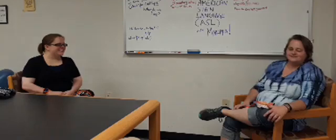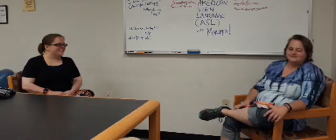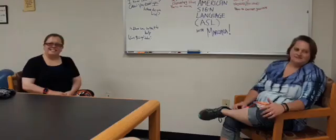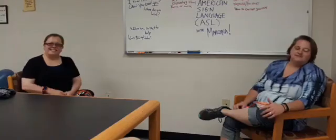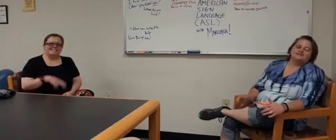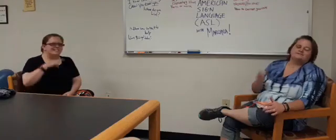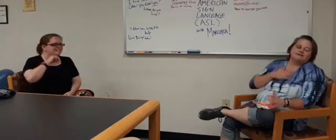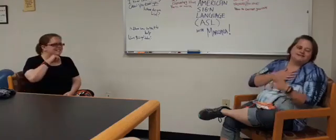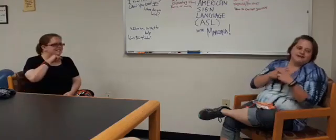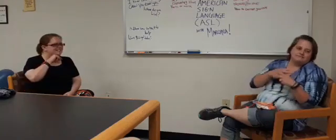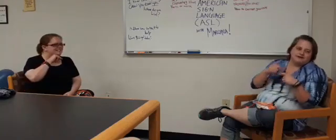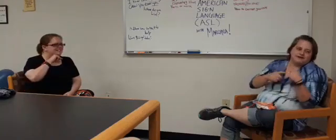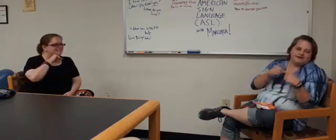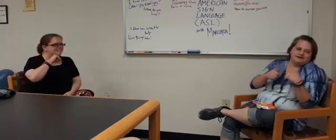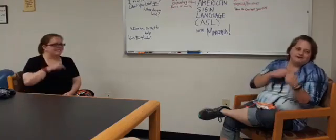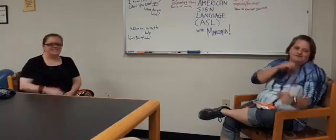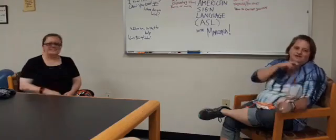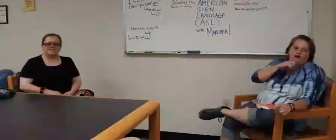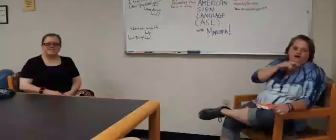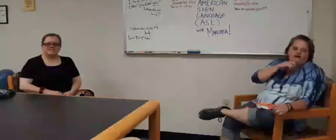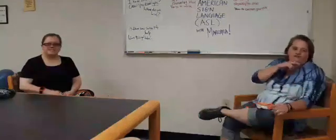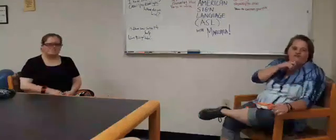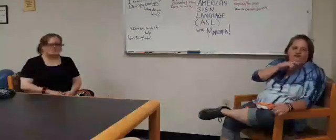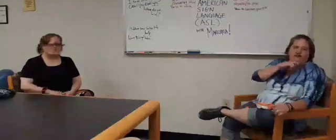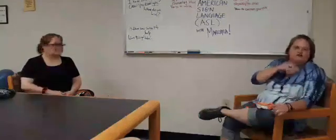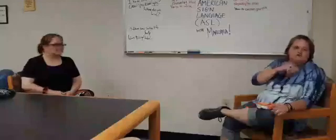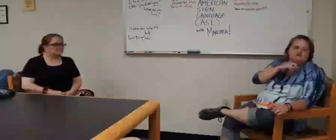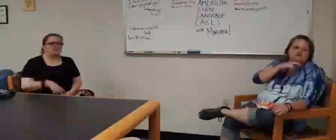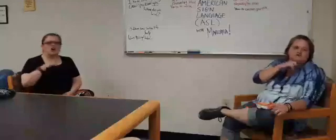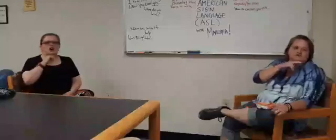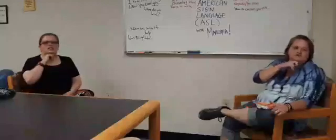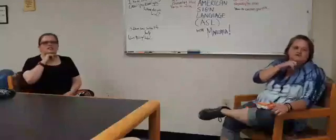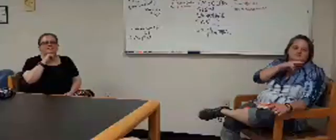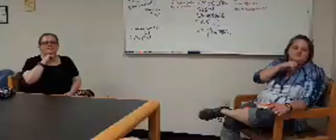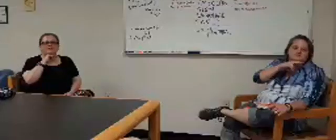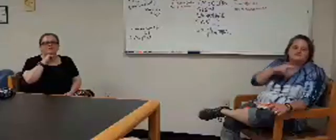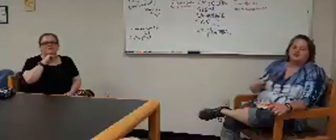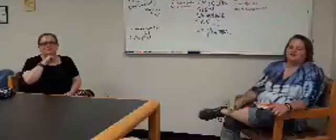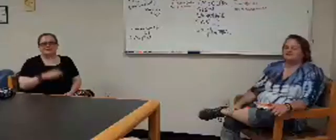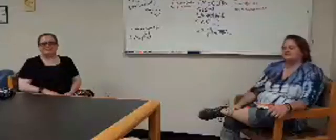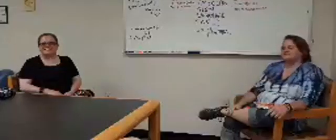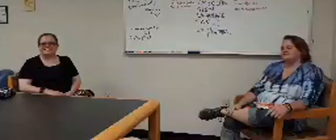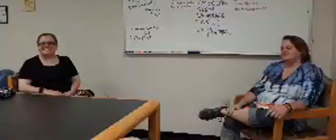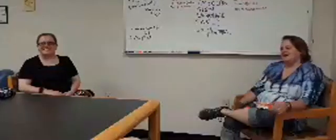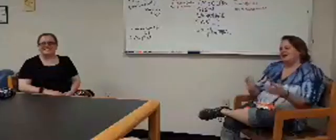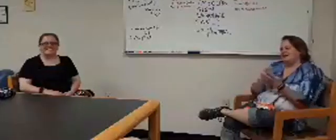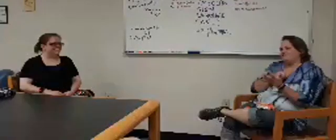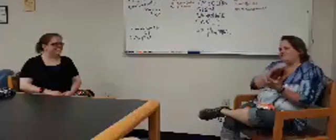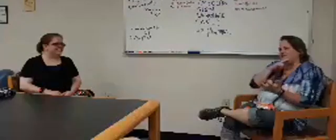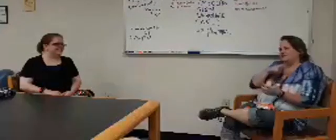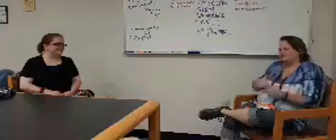That's my thing, Johnny. Right, but Frog. Oh, okay. I play frog. That's